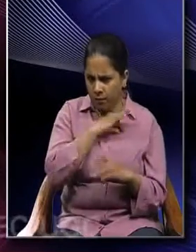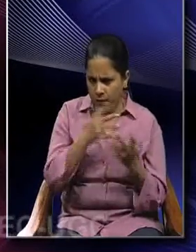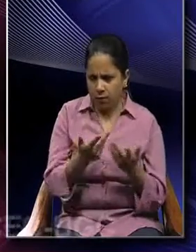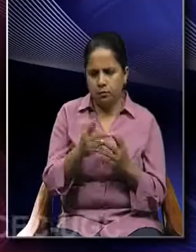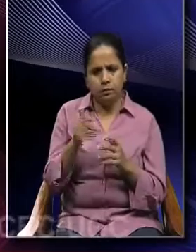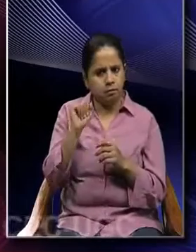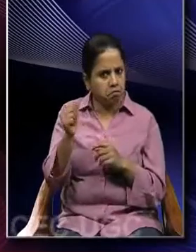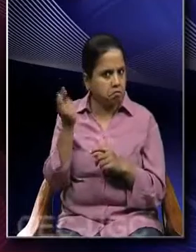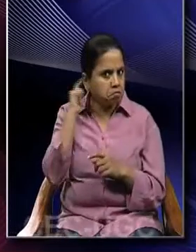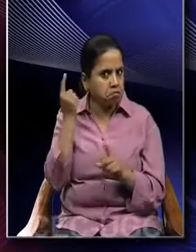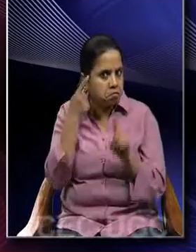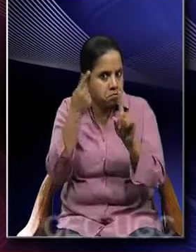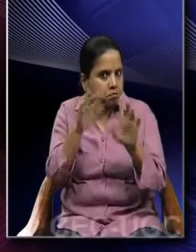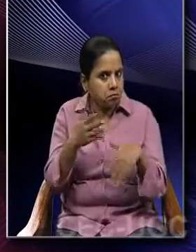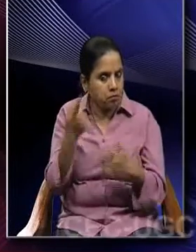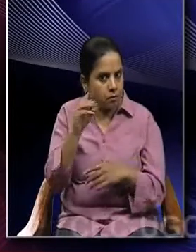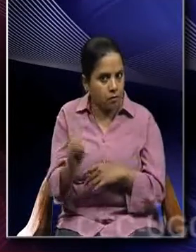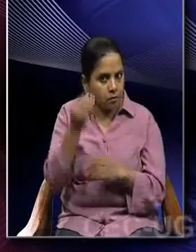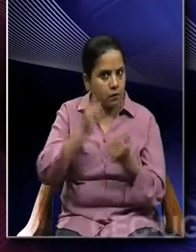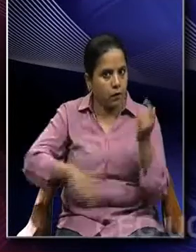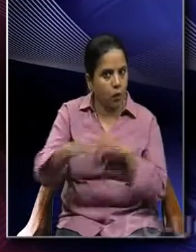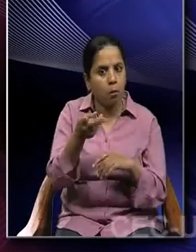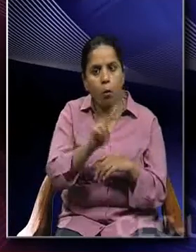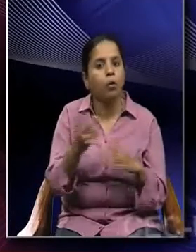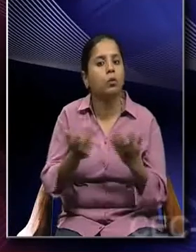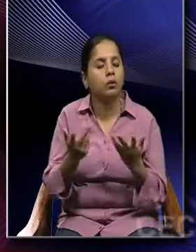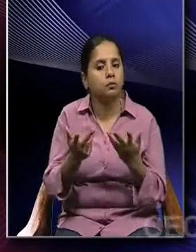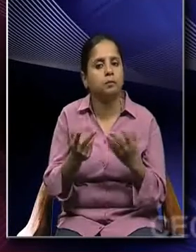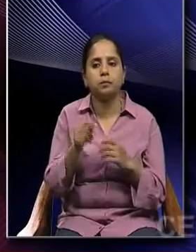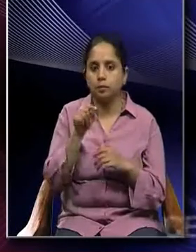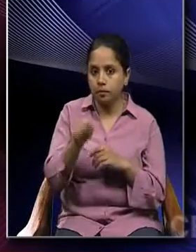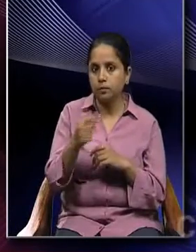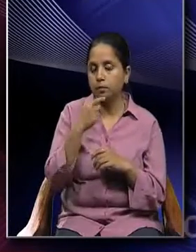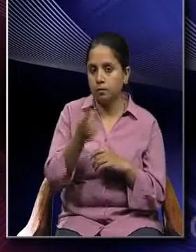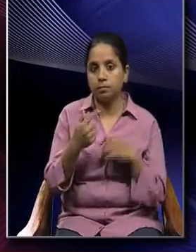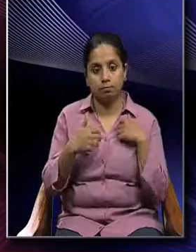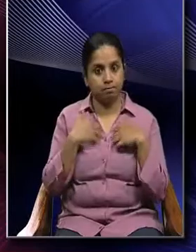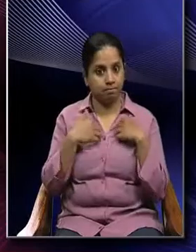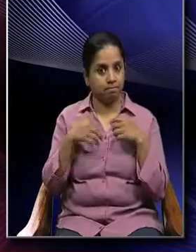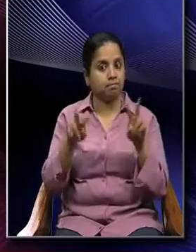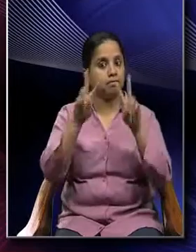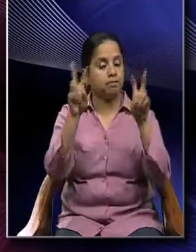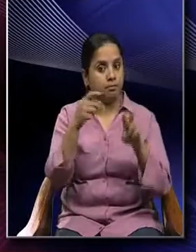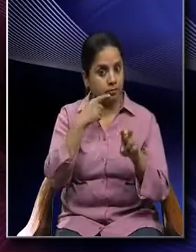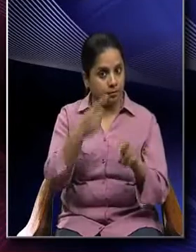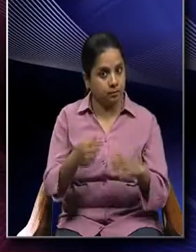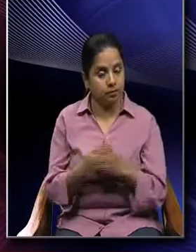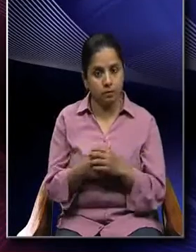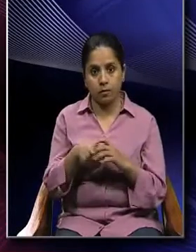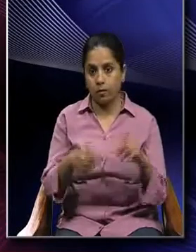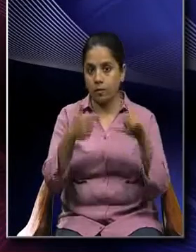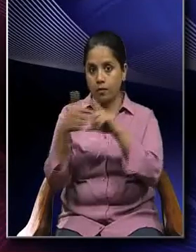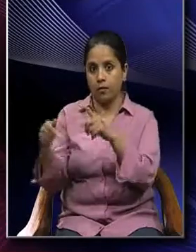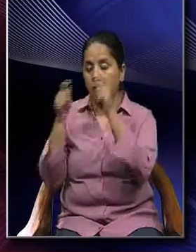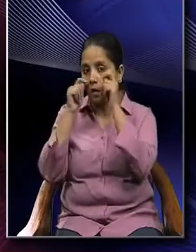some purpose for the betterment of society. So here the interesting aspect is that the Eastern